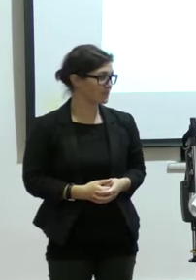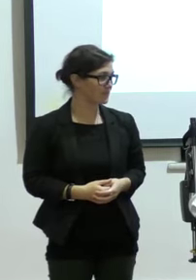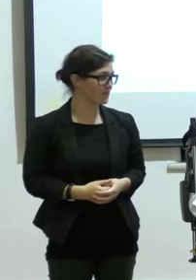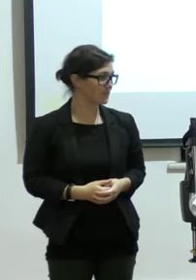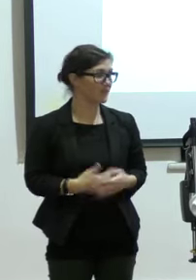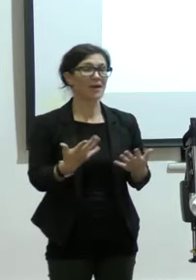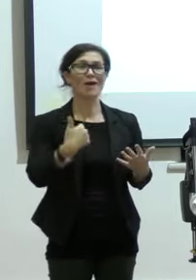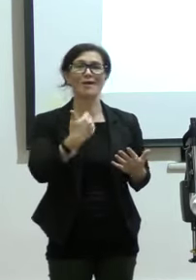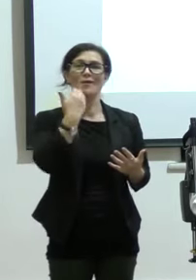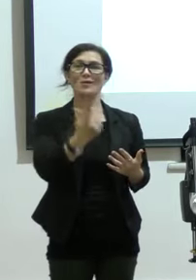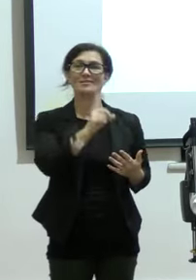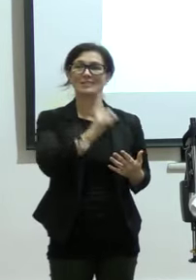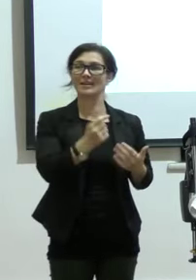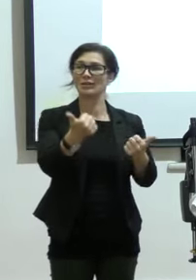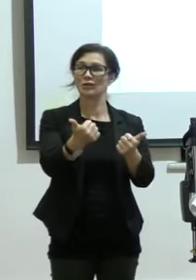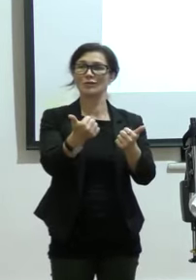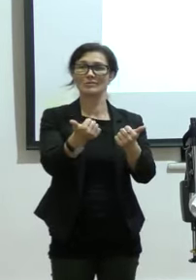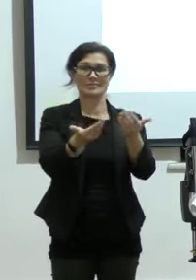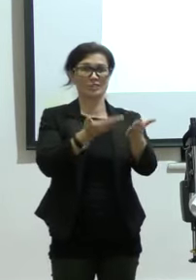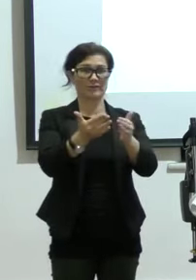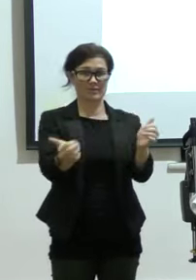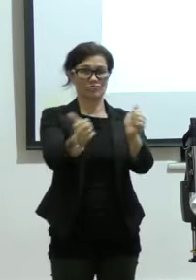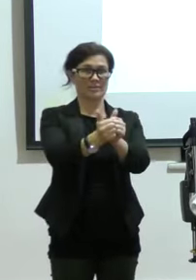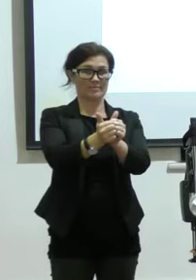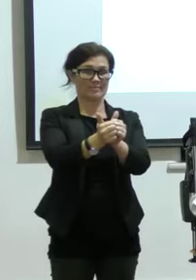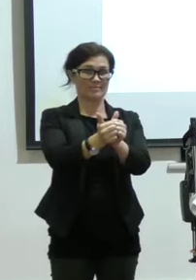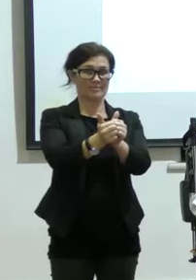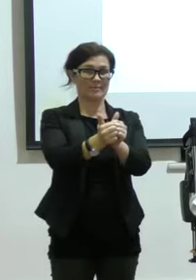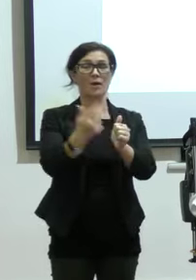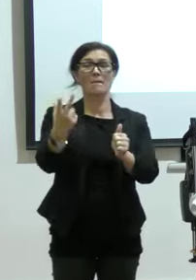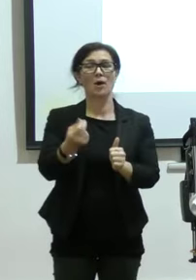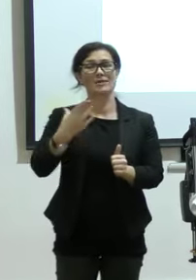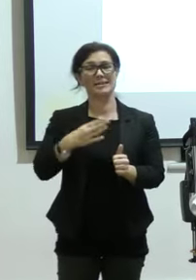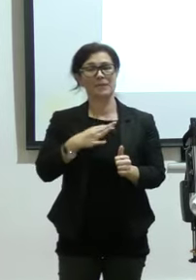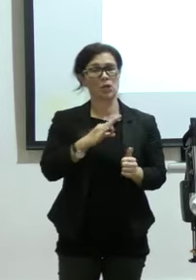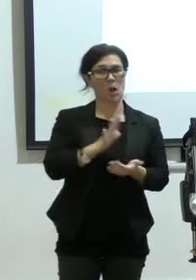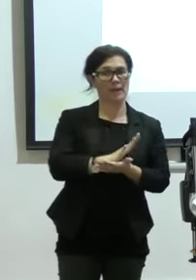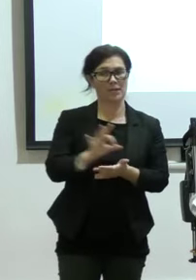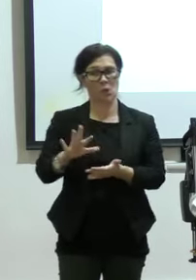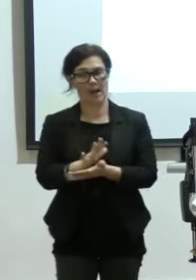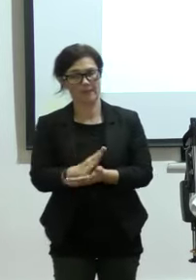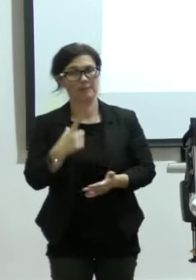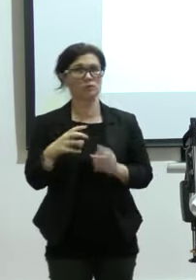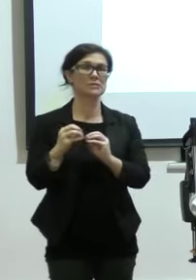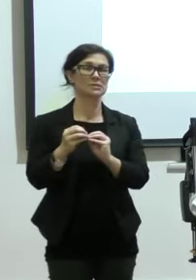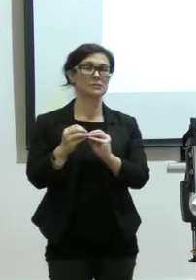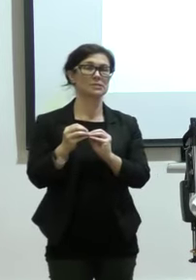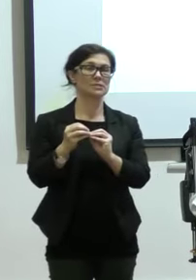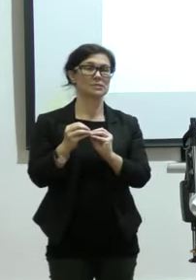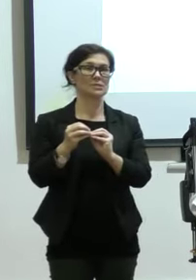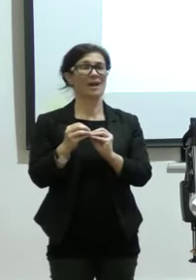always joke and say that a good service agreement means that both parties leave really unhappy because they've both compromised enough to mean that